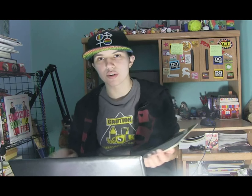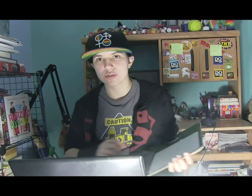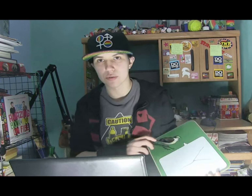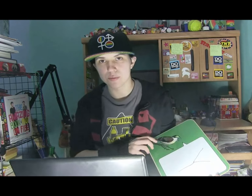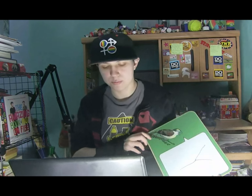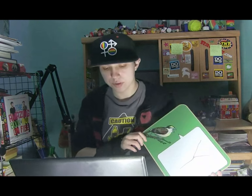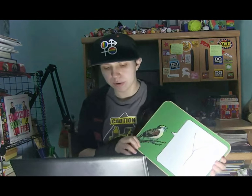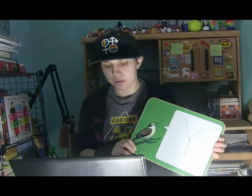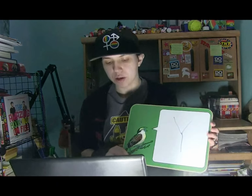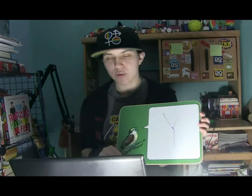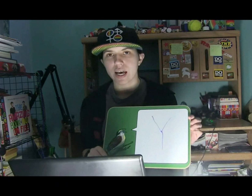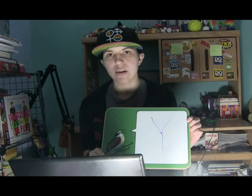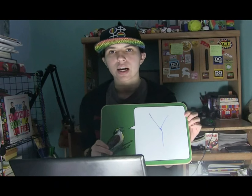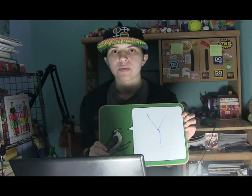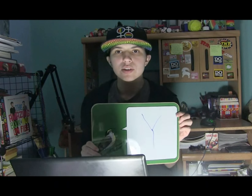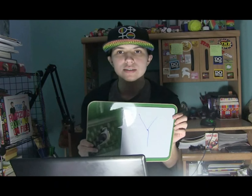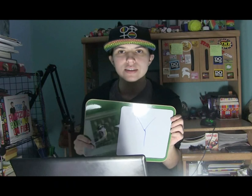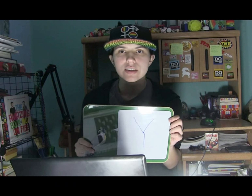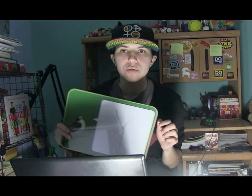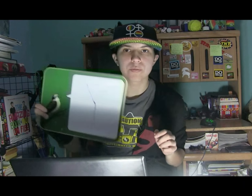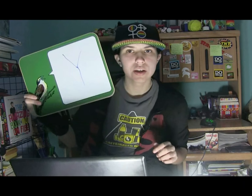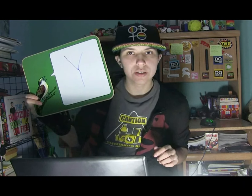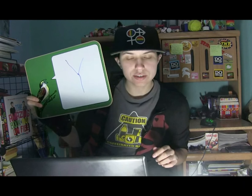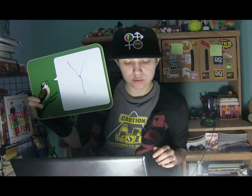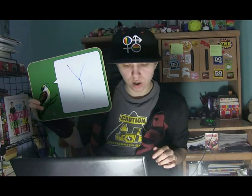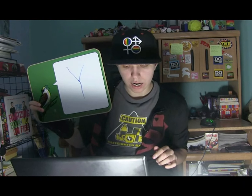also. But I don't think we're going to have time, so let's continue. This is Y.